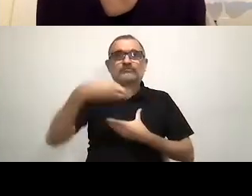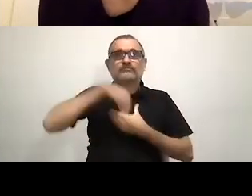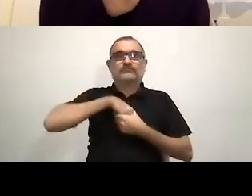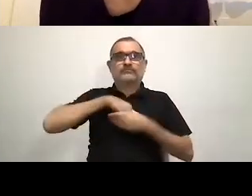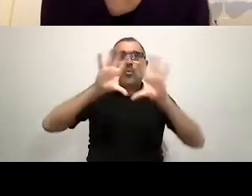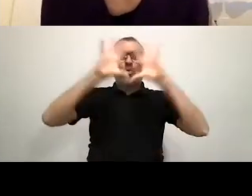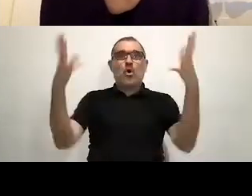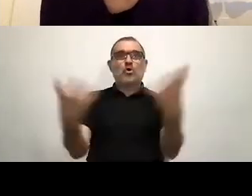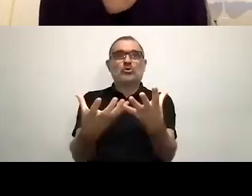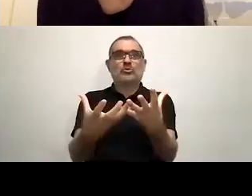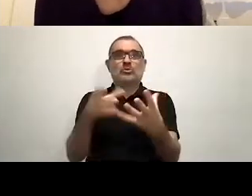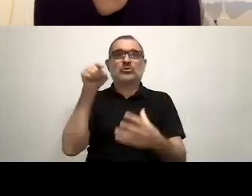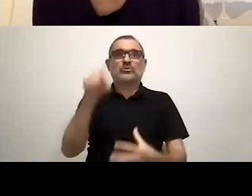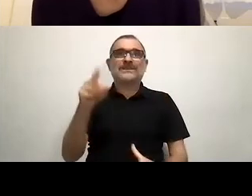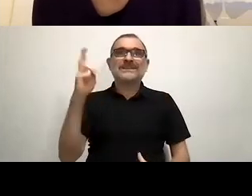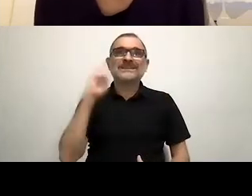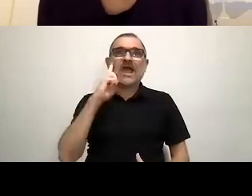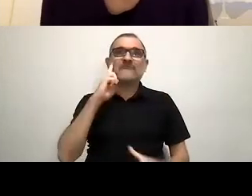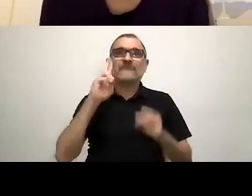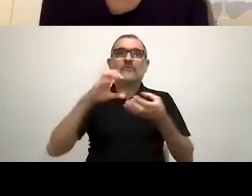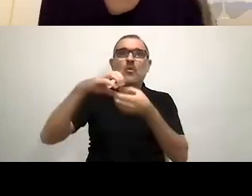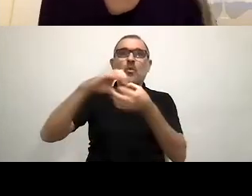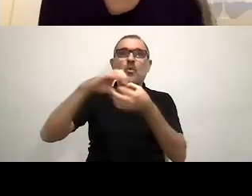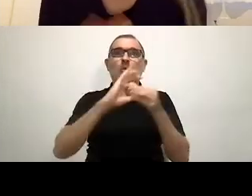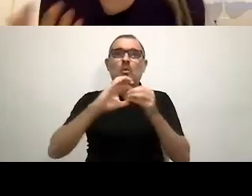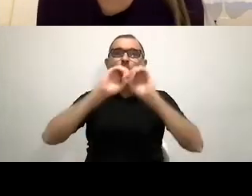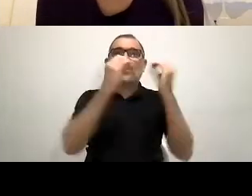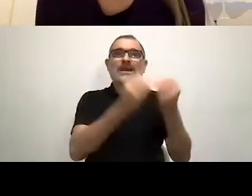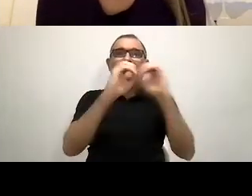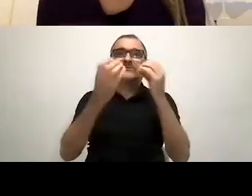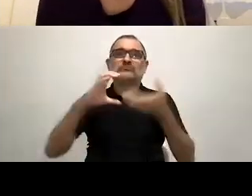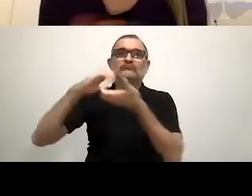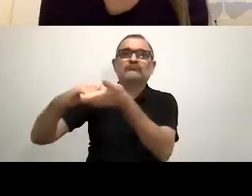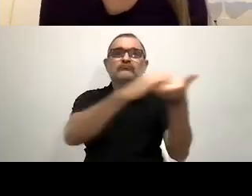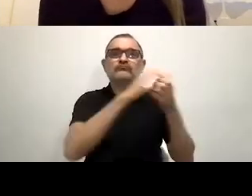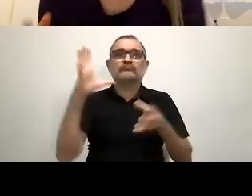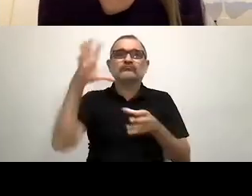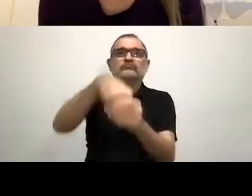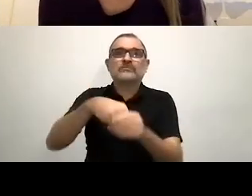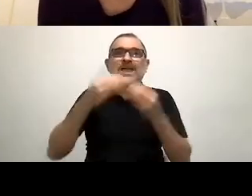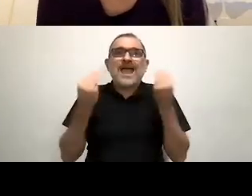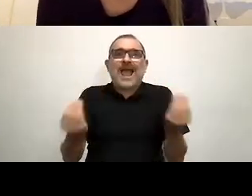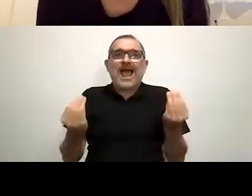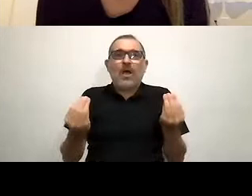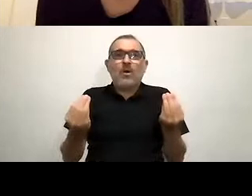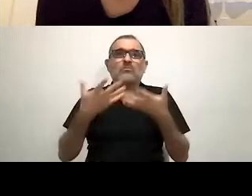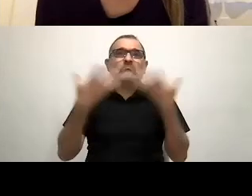Federation for the Deaf, Deaf Olympics, WASLI, and other organizations in other